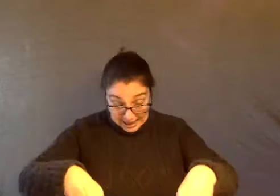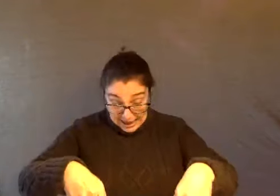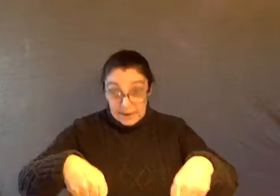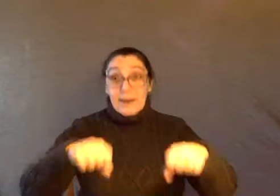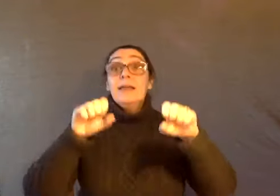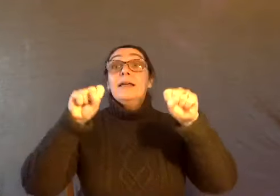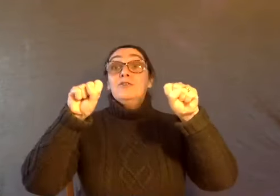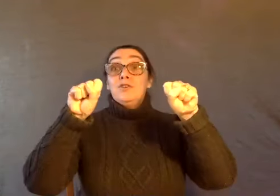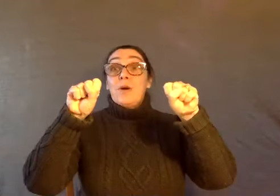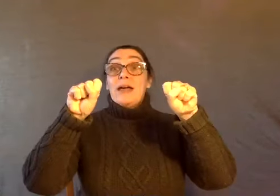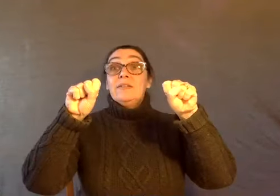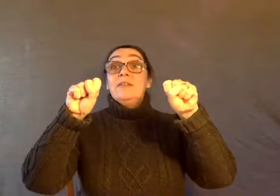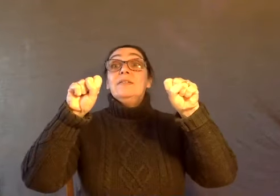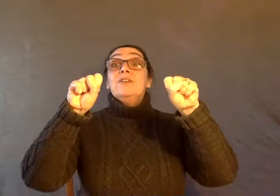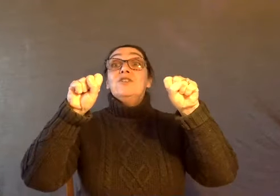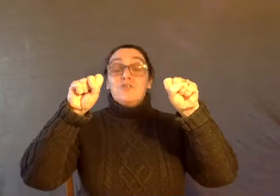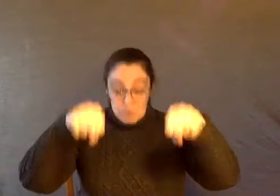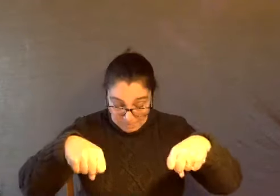Can. 2 S's that just drop down.